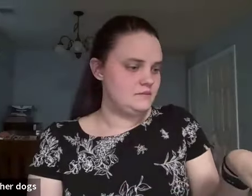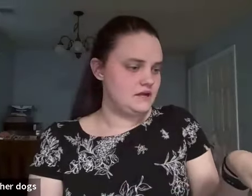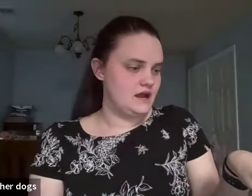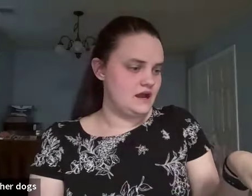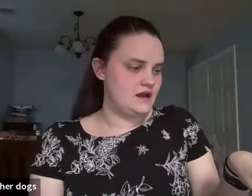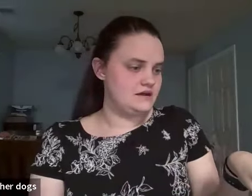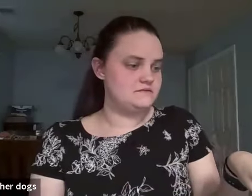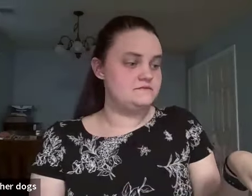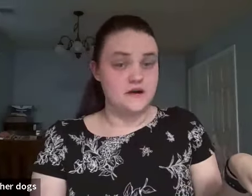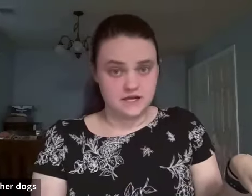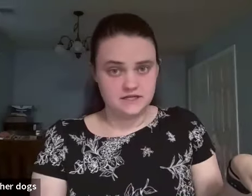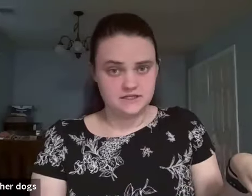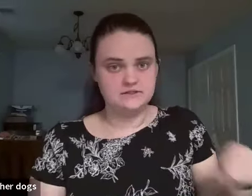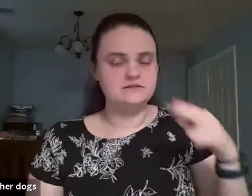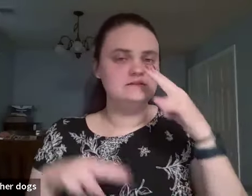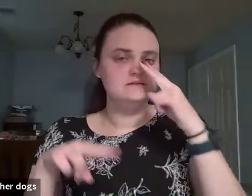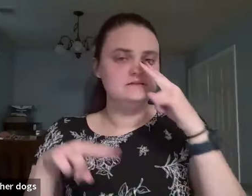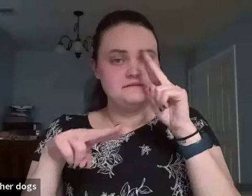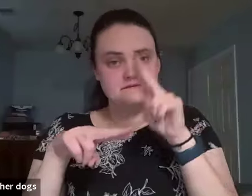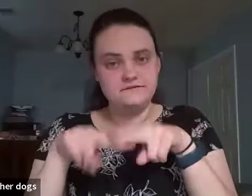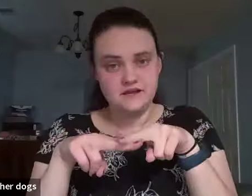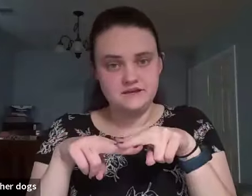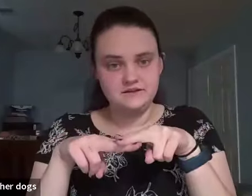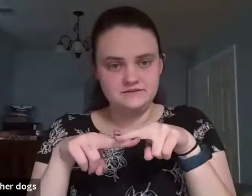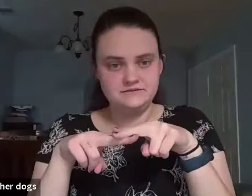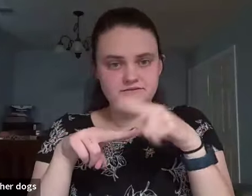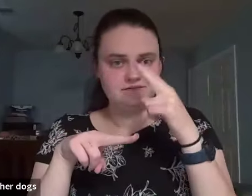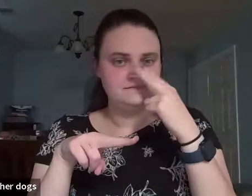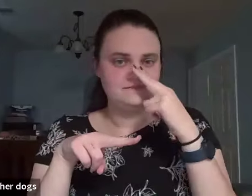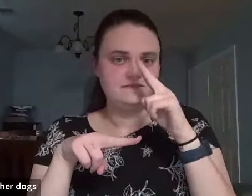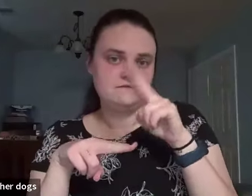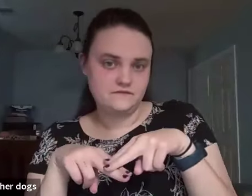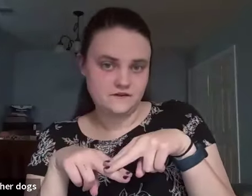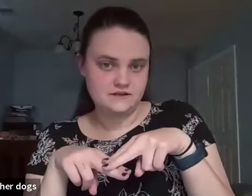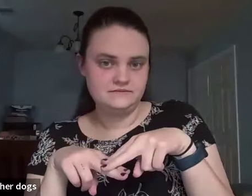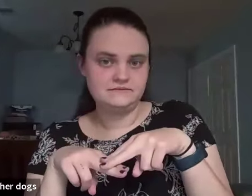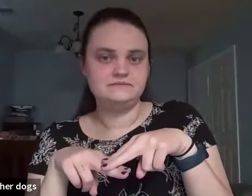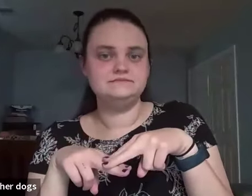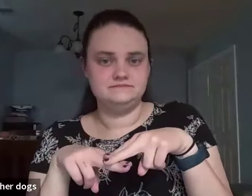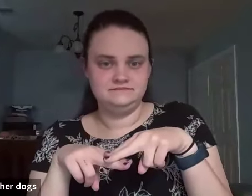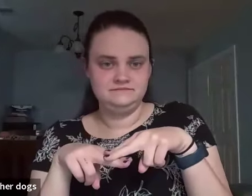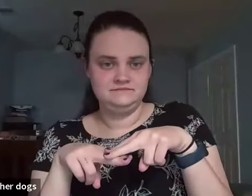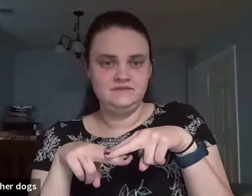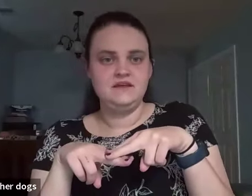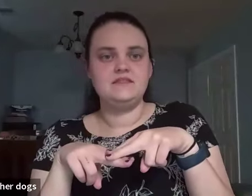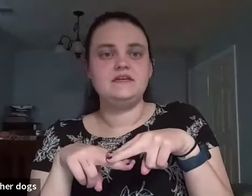Then we had fun. Fun. Fun.